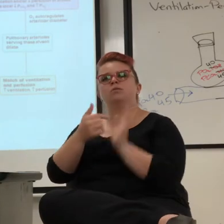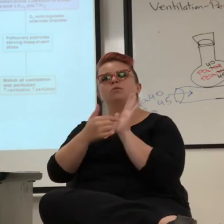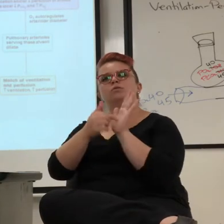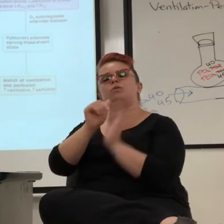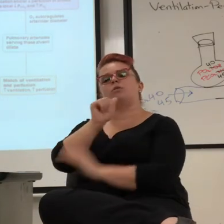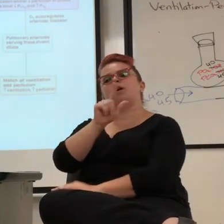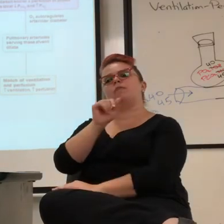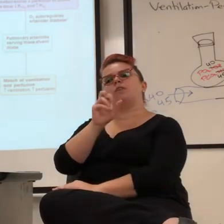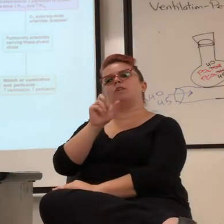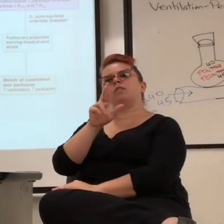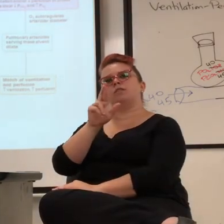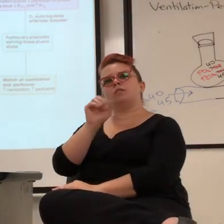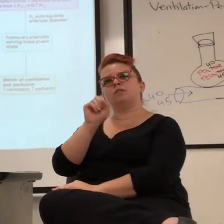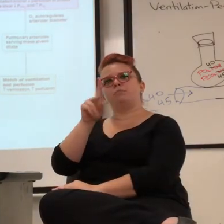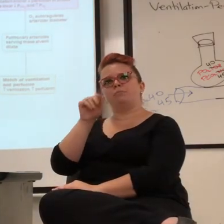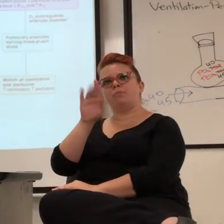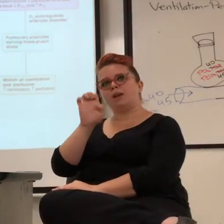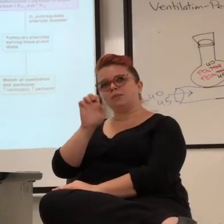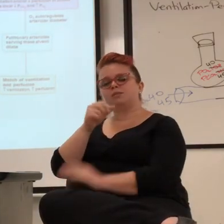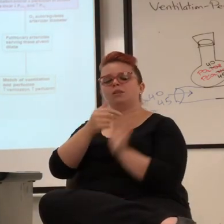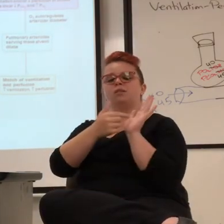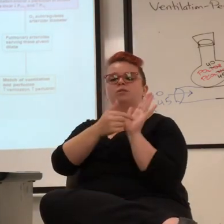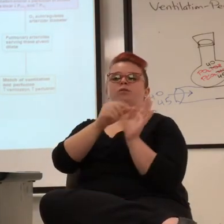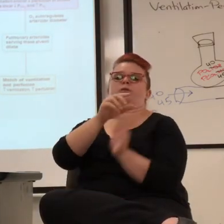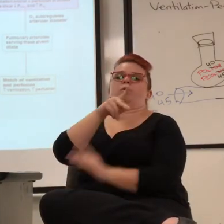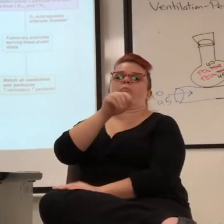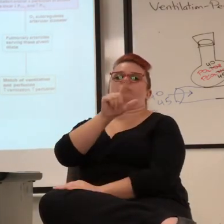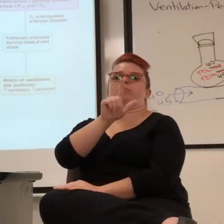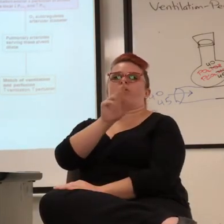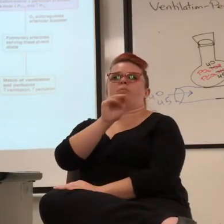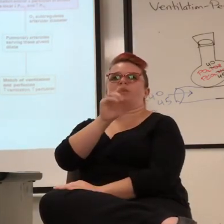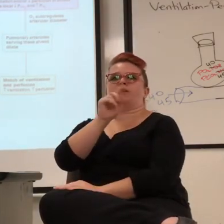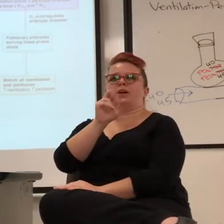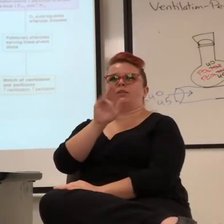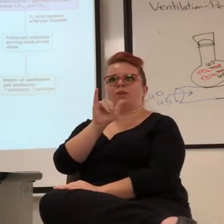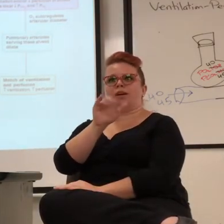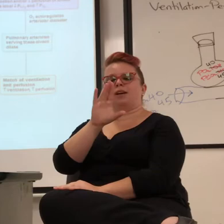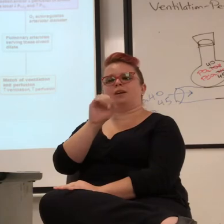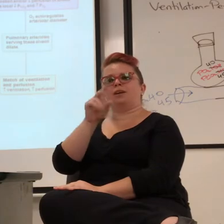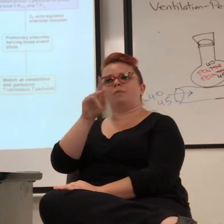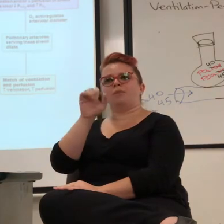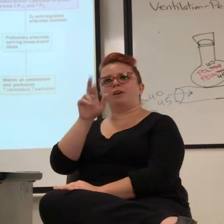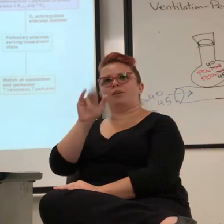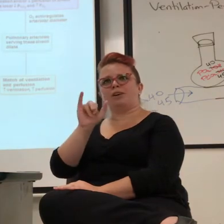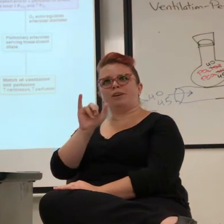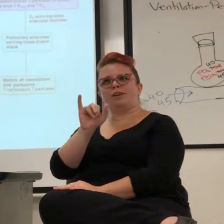you a pulmonary capillary, and they show you how it's a mismatch and how you correct it.